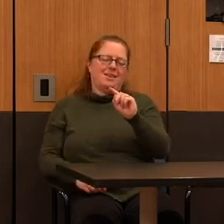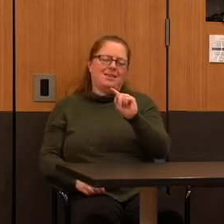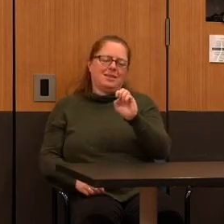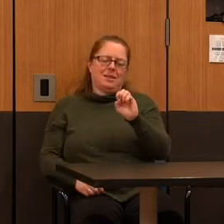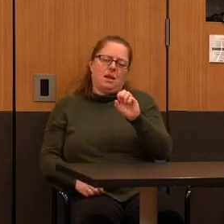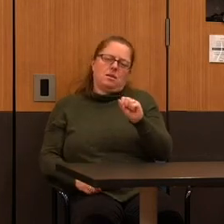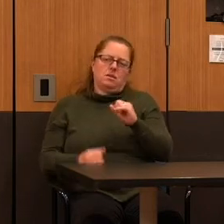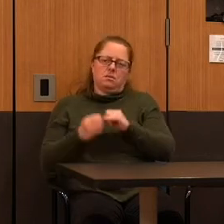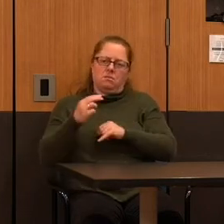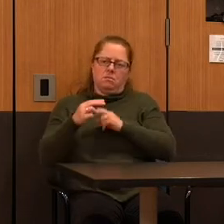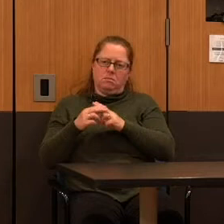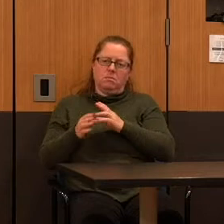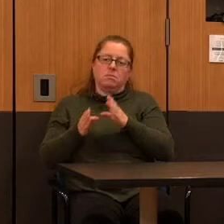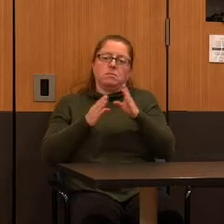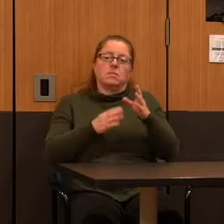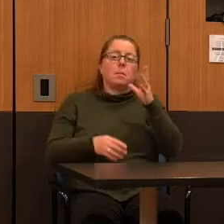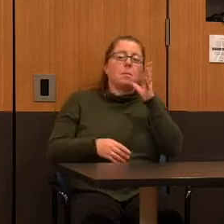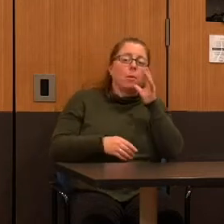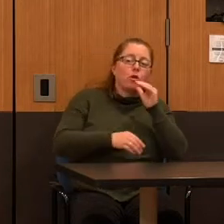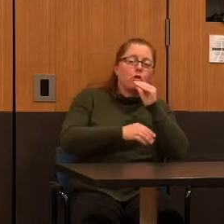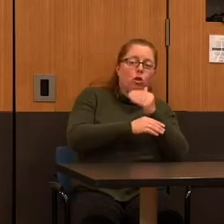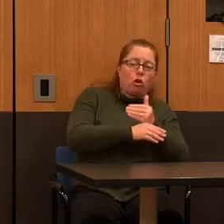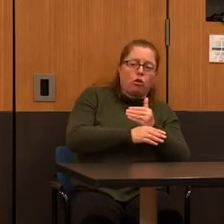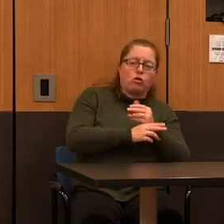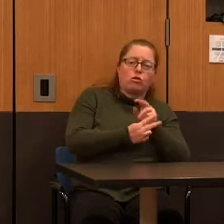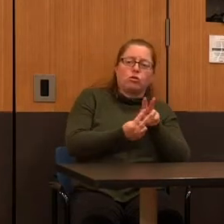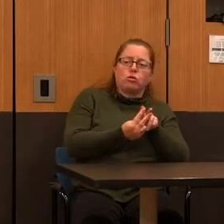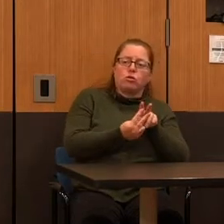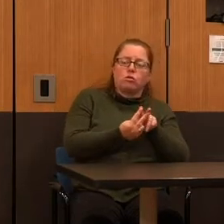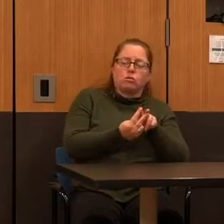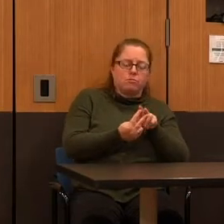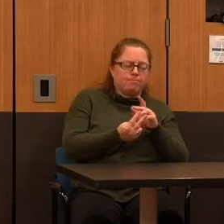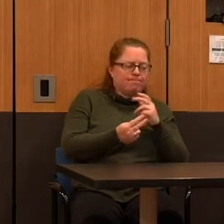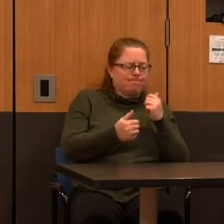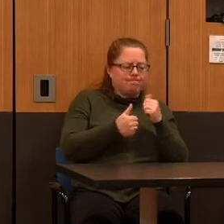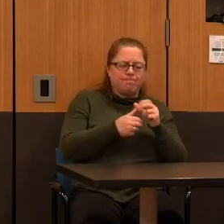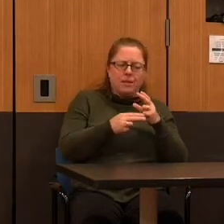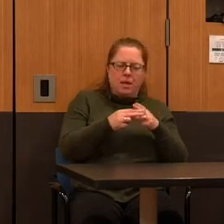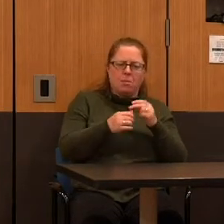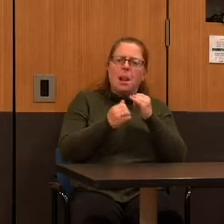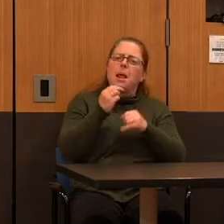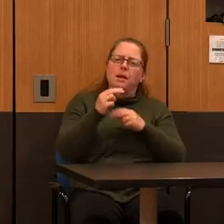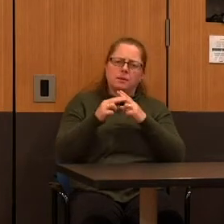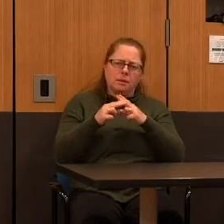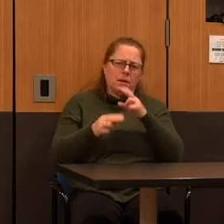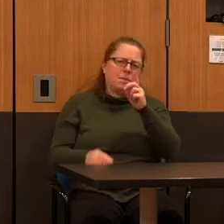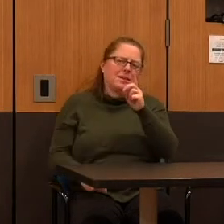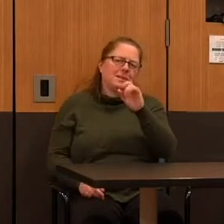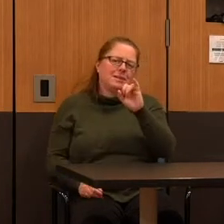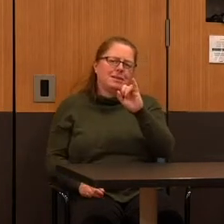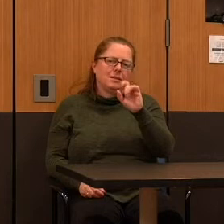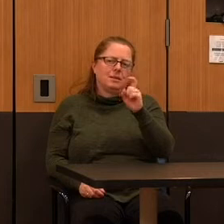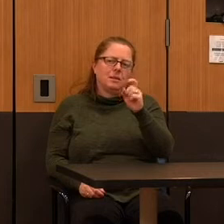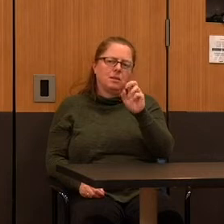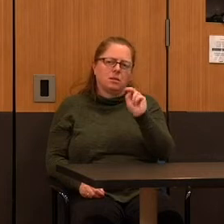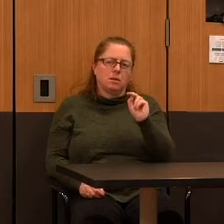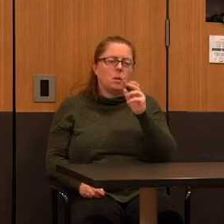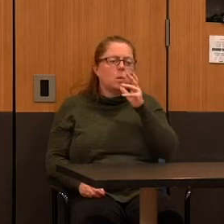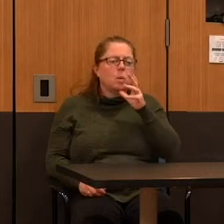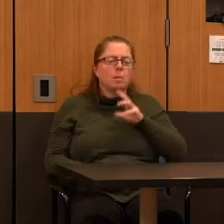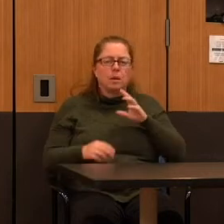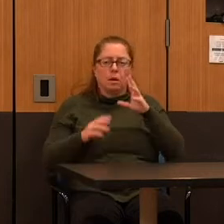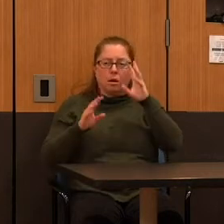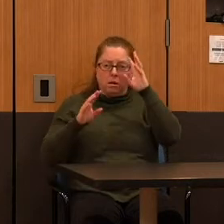right, a mother, daughter, I can't remember the first name, but the last name was Dixon, where this woman had built a really makeshift,